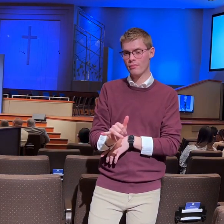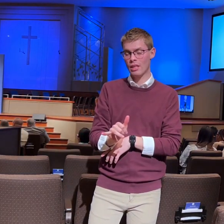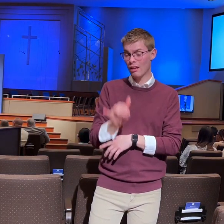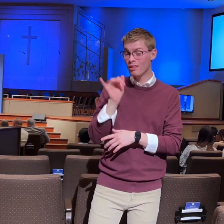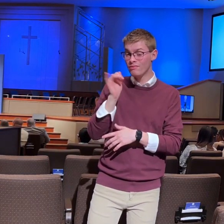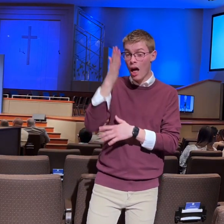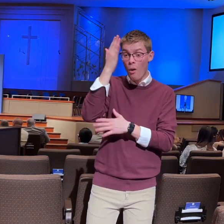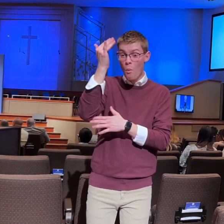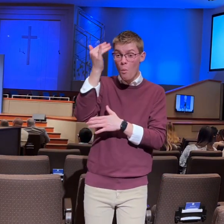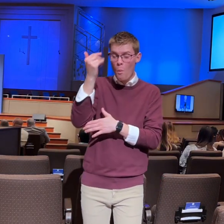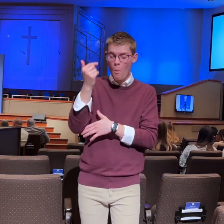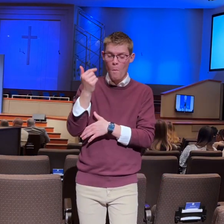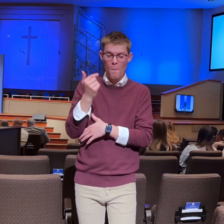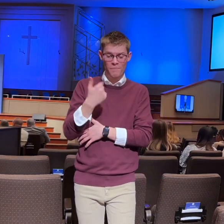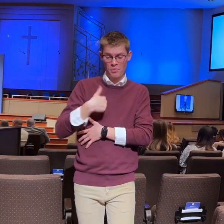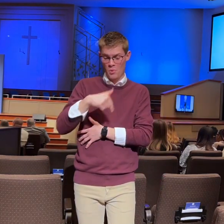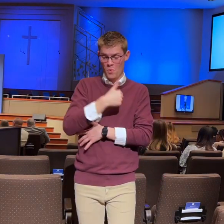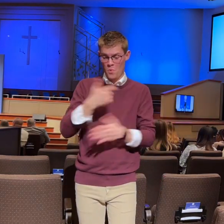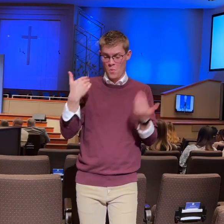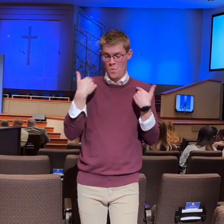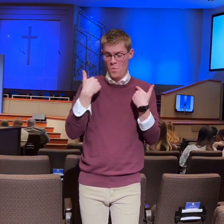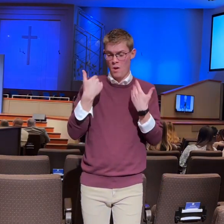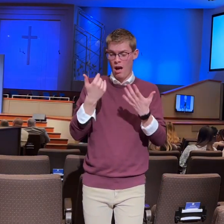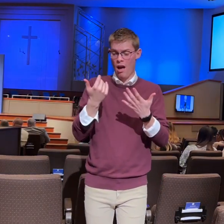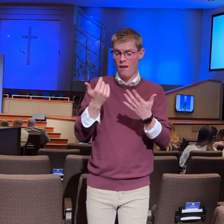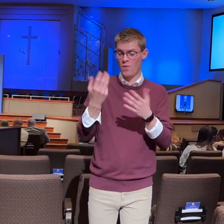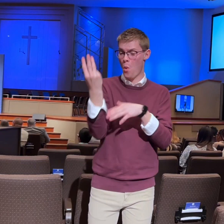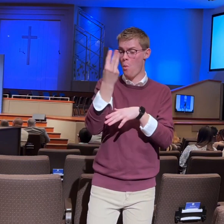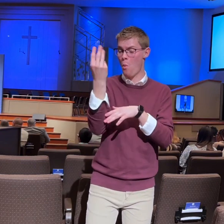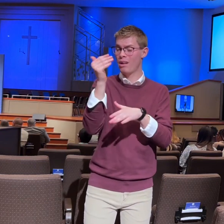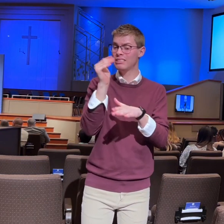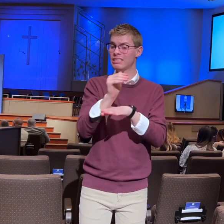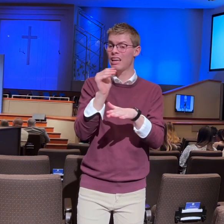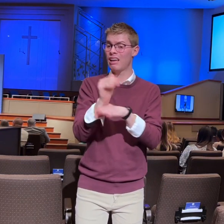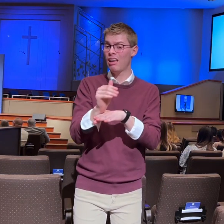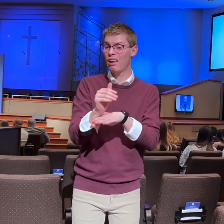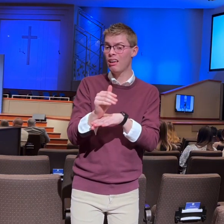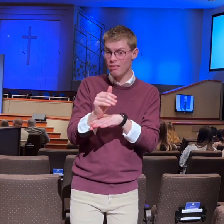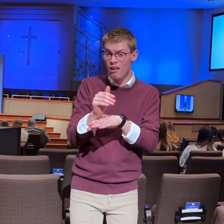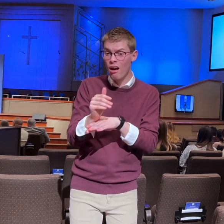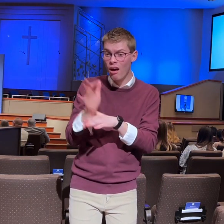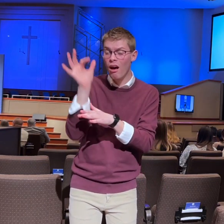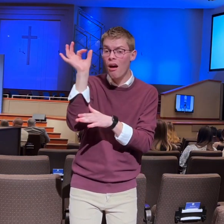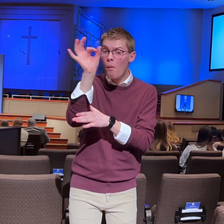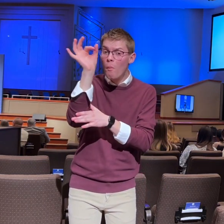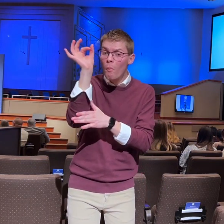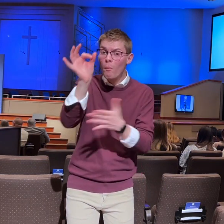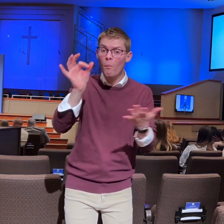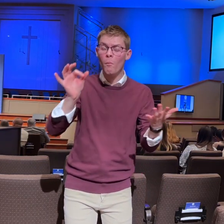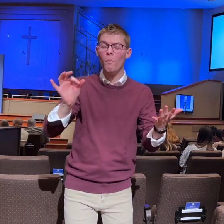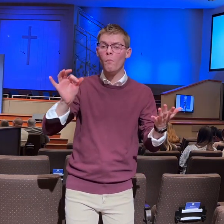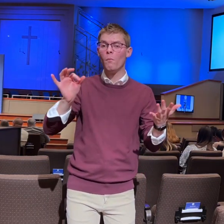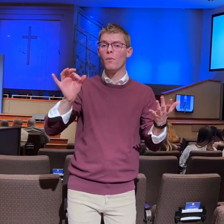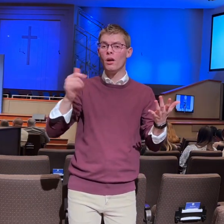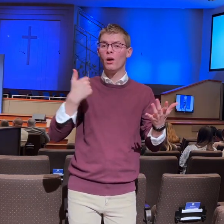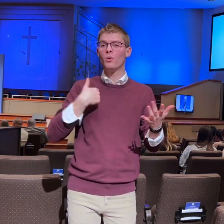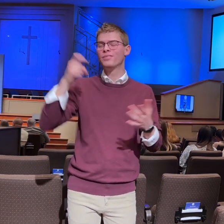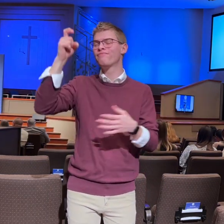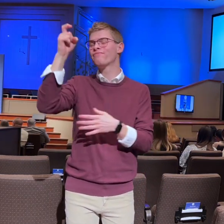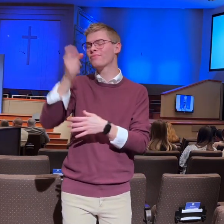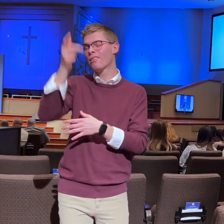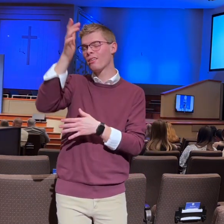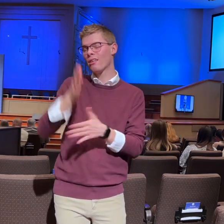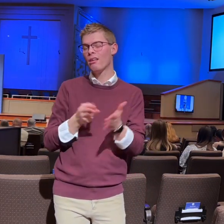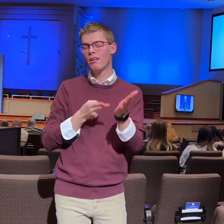service because we need to be put into remembrance of what's going on in this world and you can't have enough of it. We need the word of